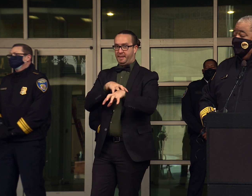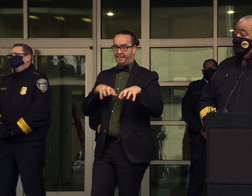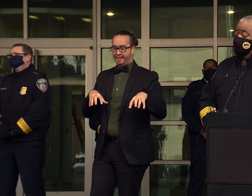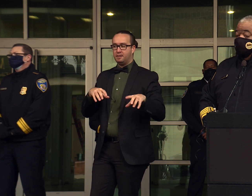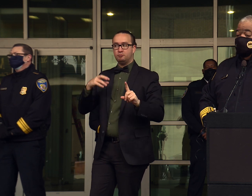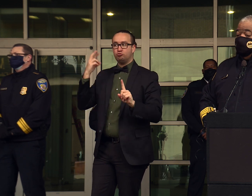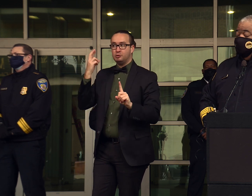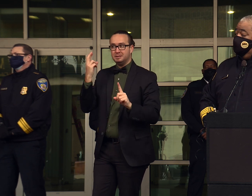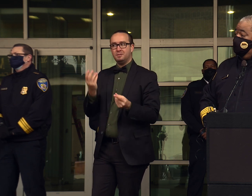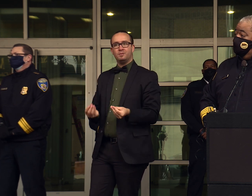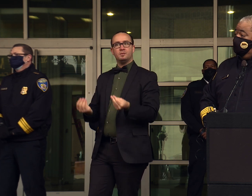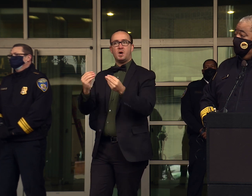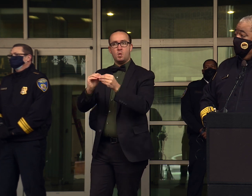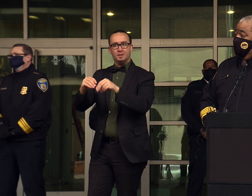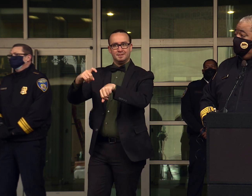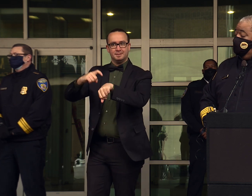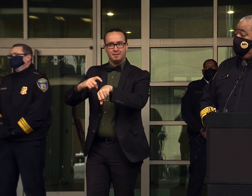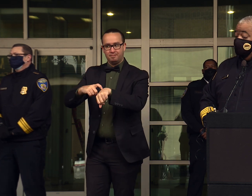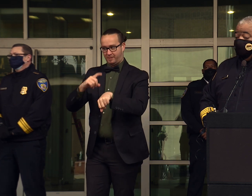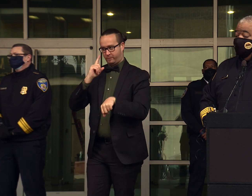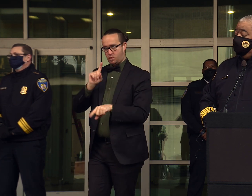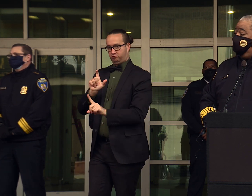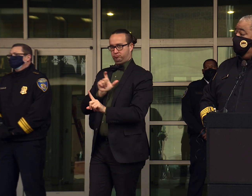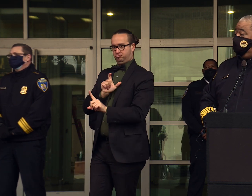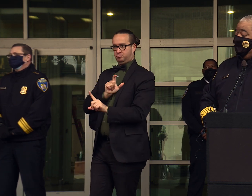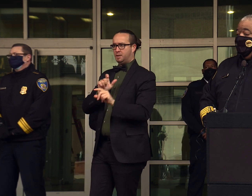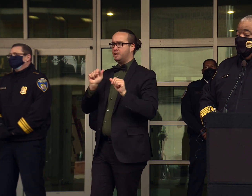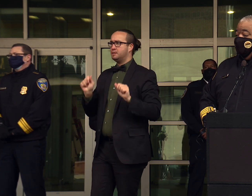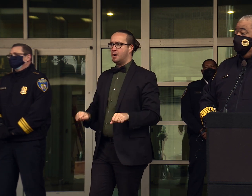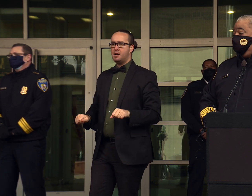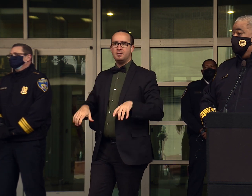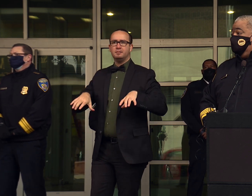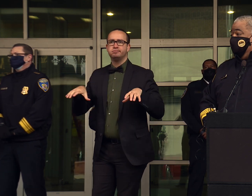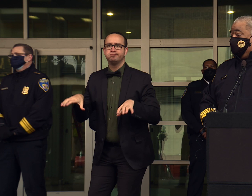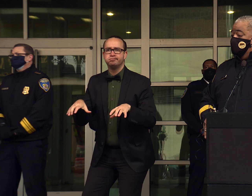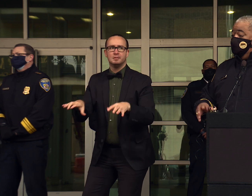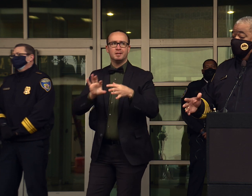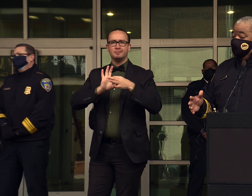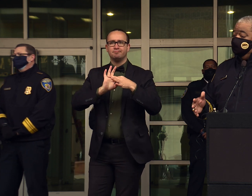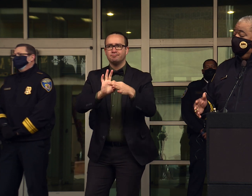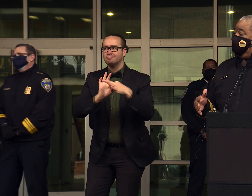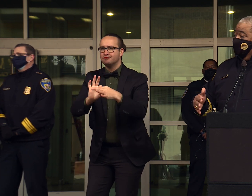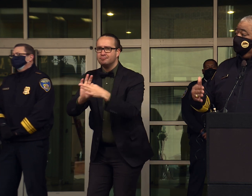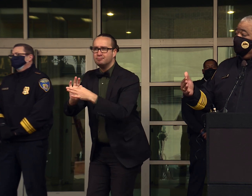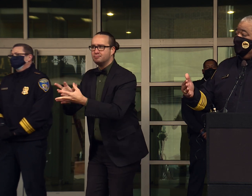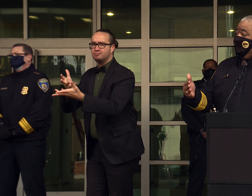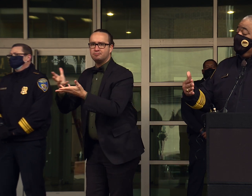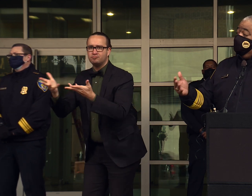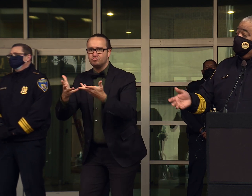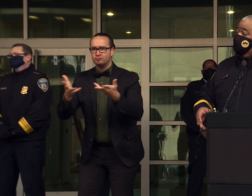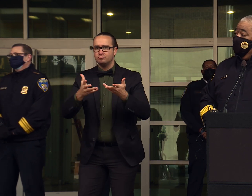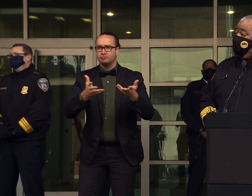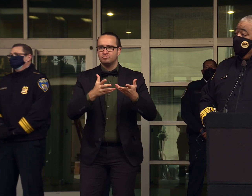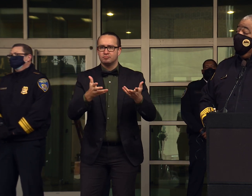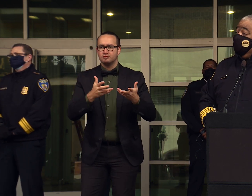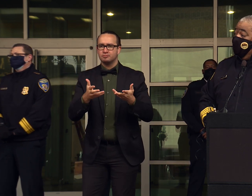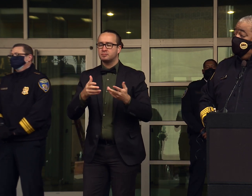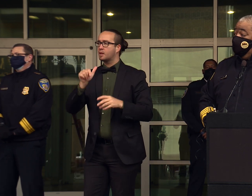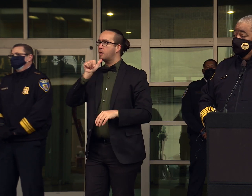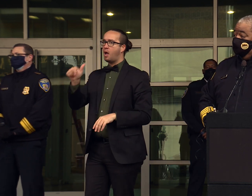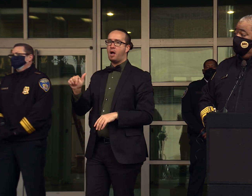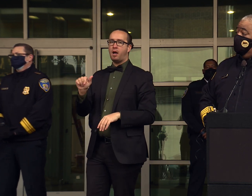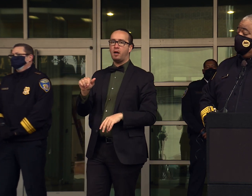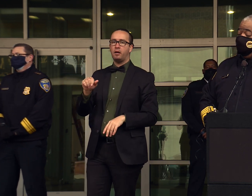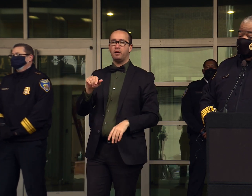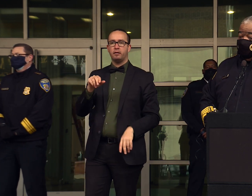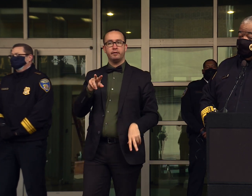time to go into neighborhoods and to build relationships, not just to go check on a business, but to actually communicate and engage